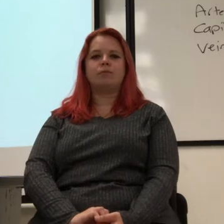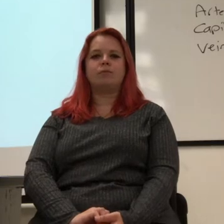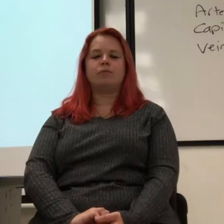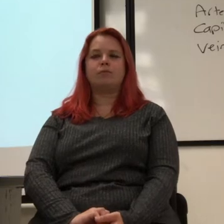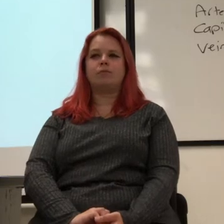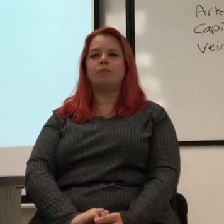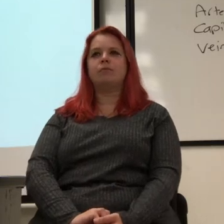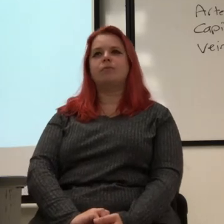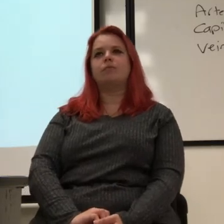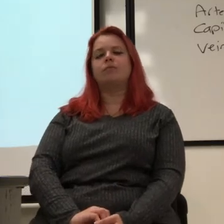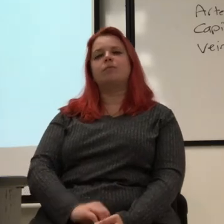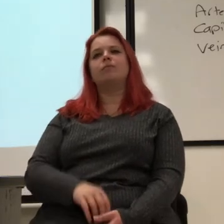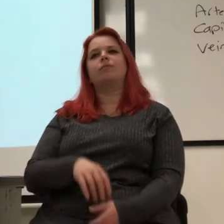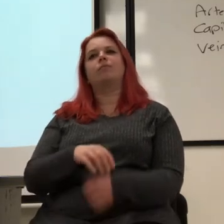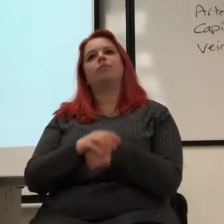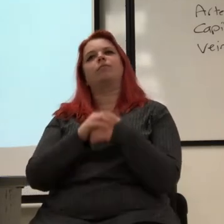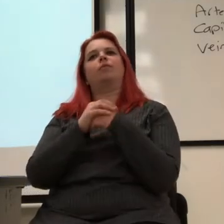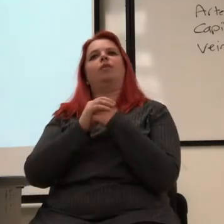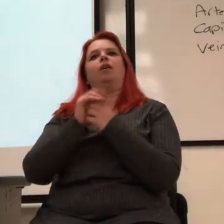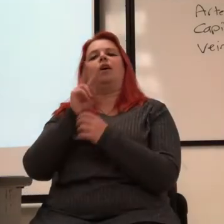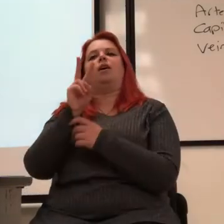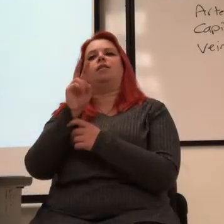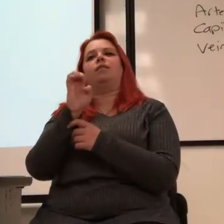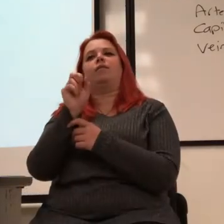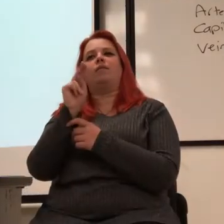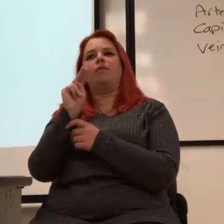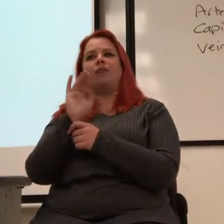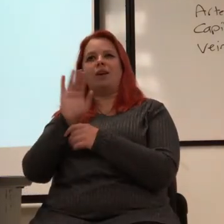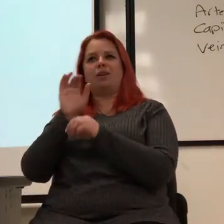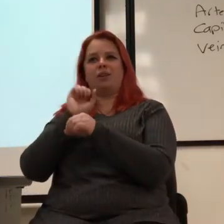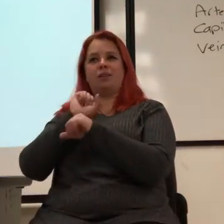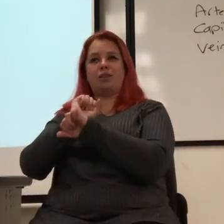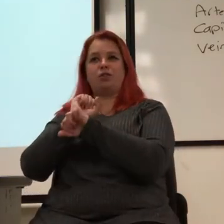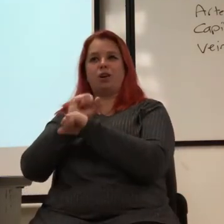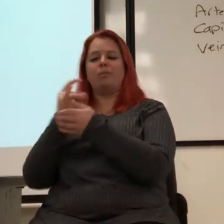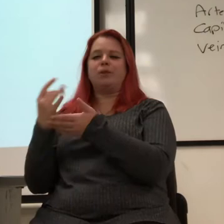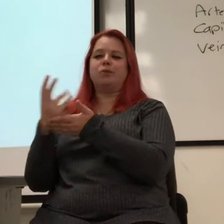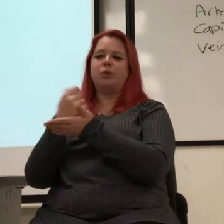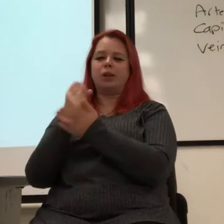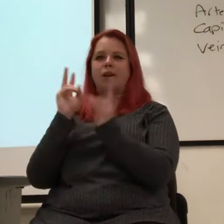And their job is to collect and then return all the blood back to the heart.